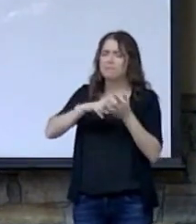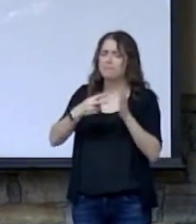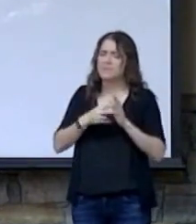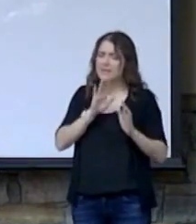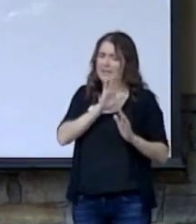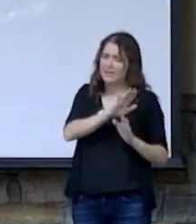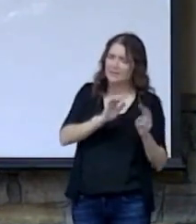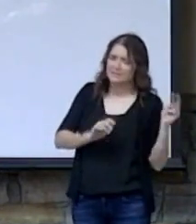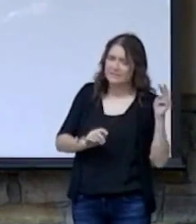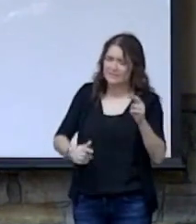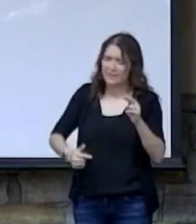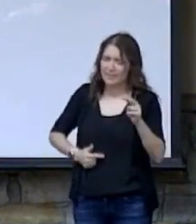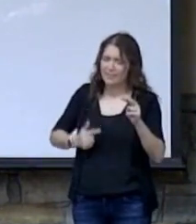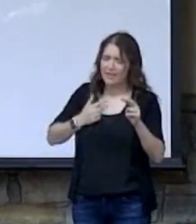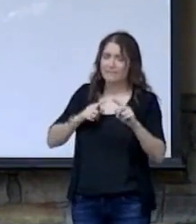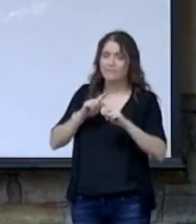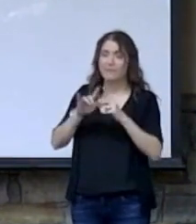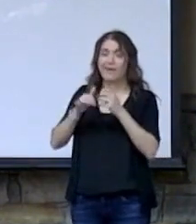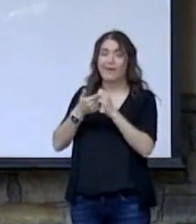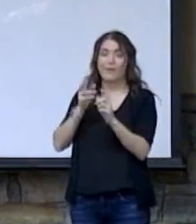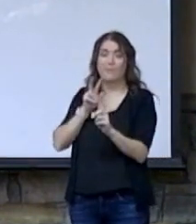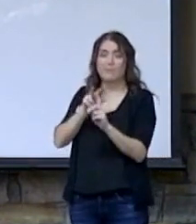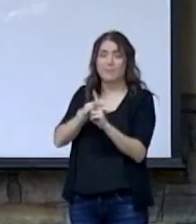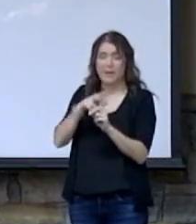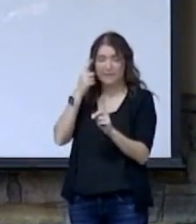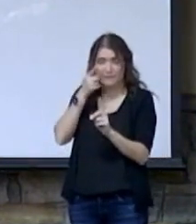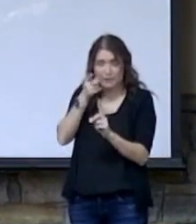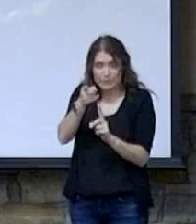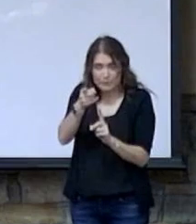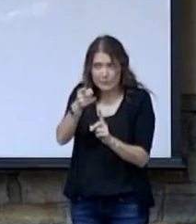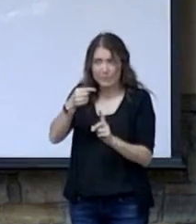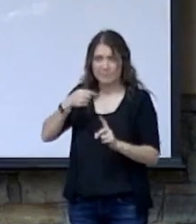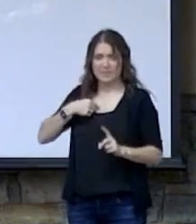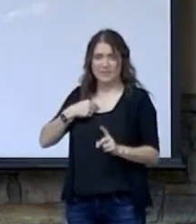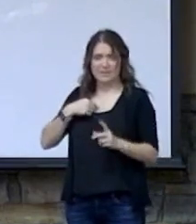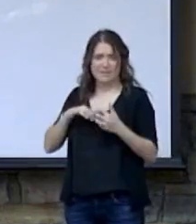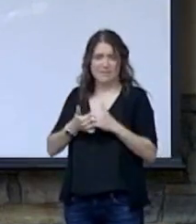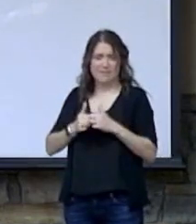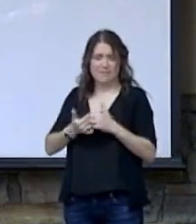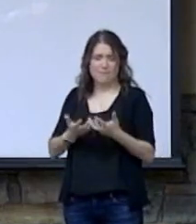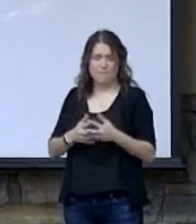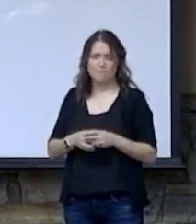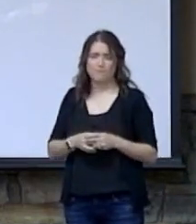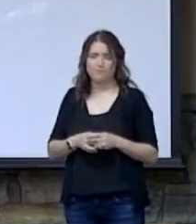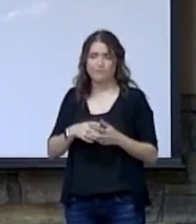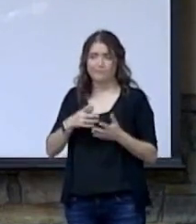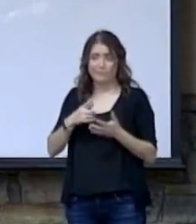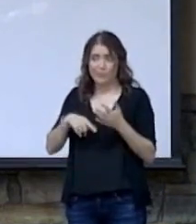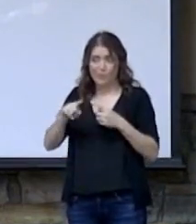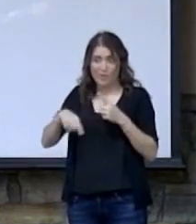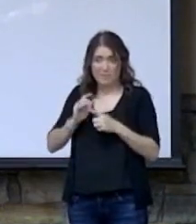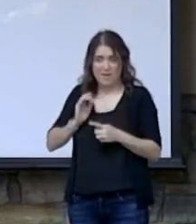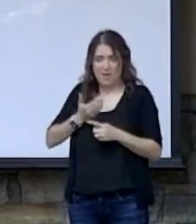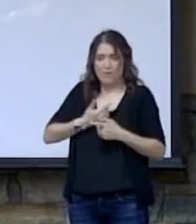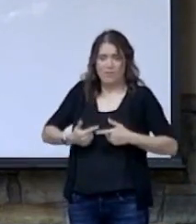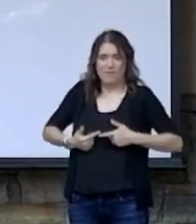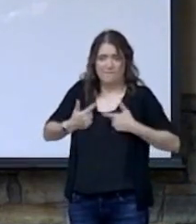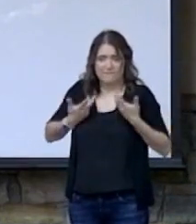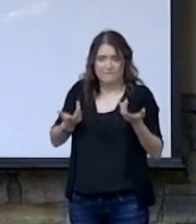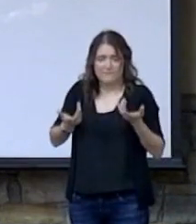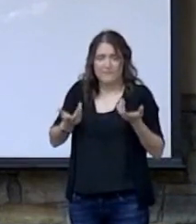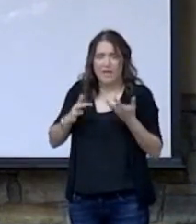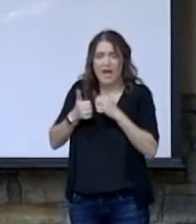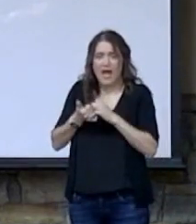life. But what's the application for you and for me? What about our lives? How